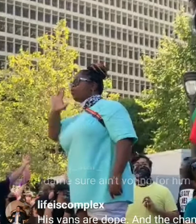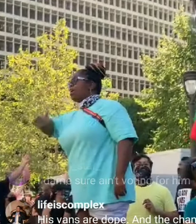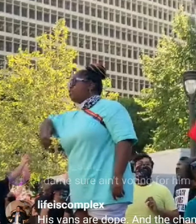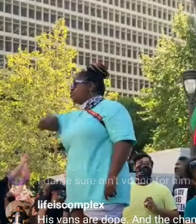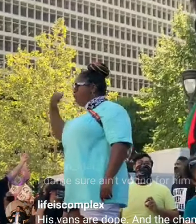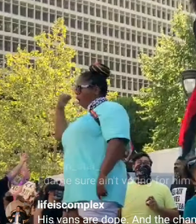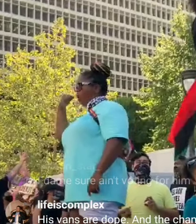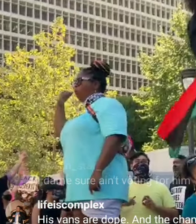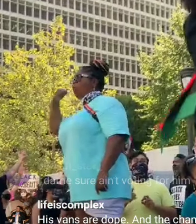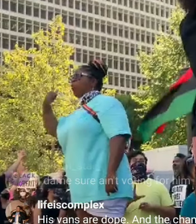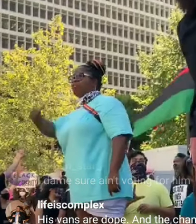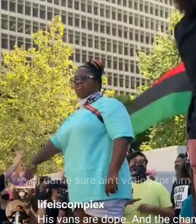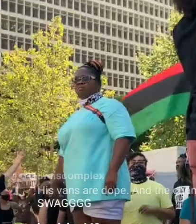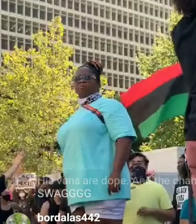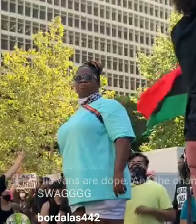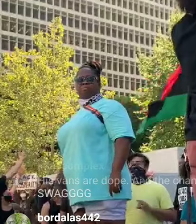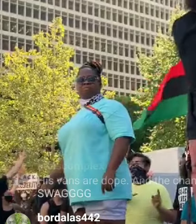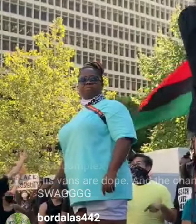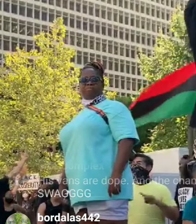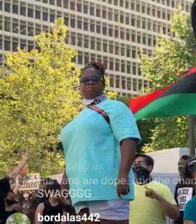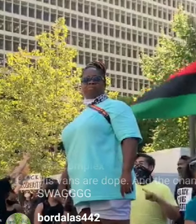Jackie Lacey must go! Jackie Lacey will go!